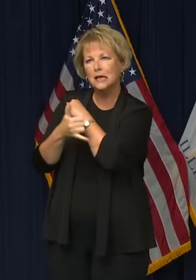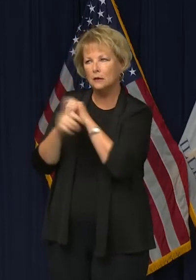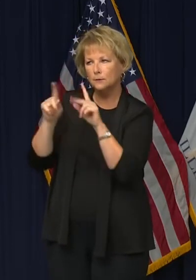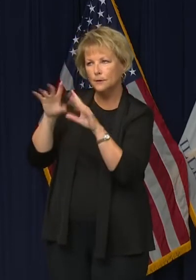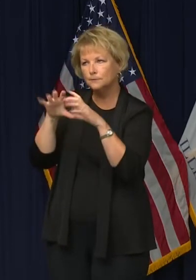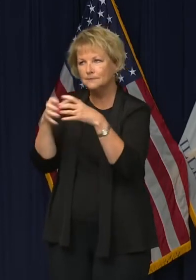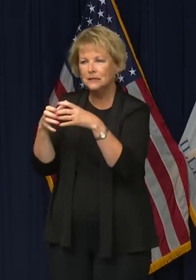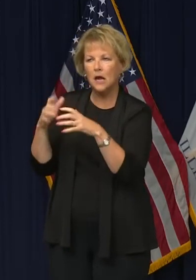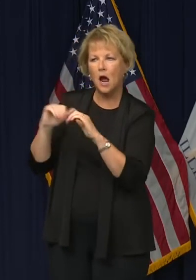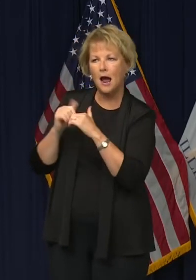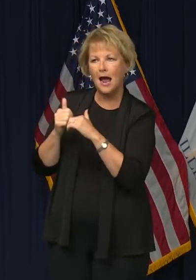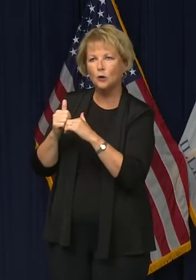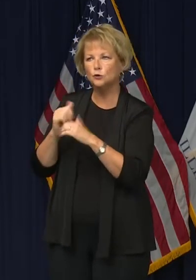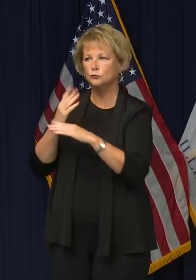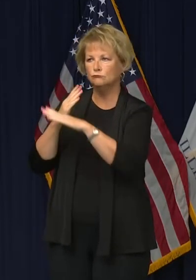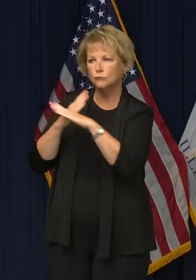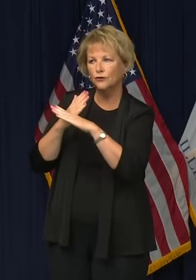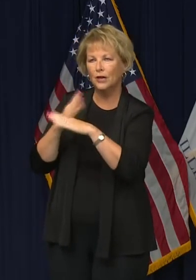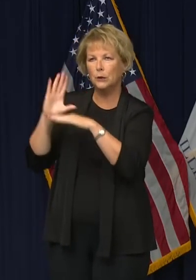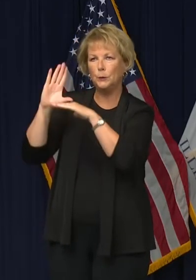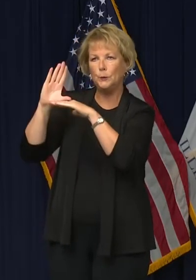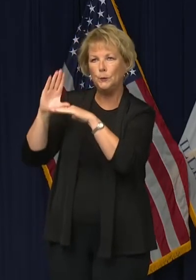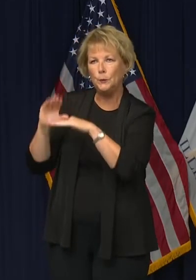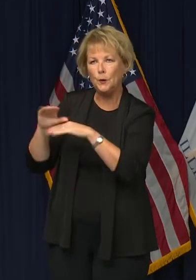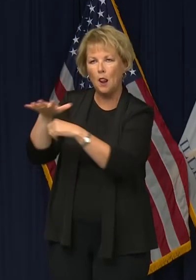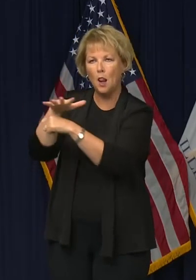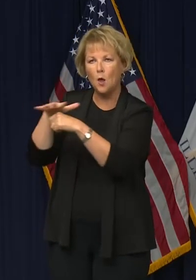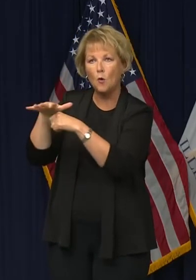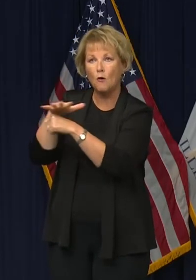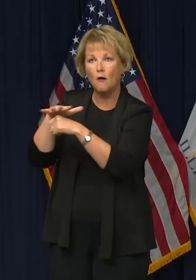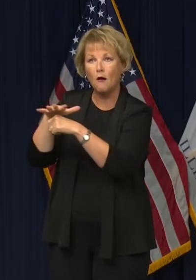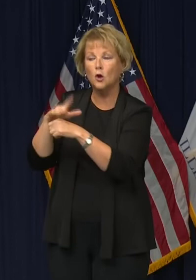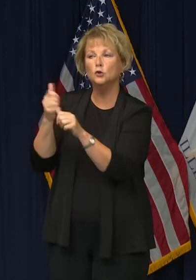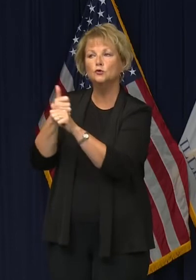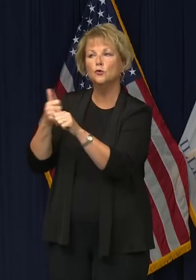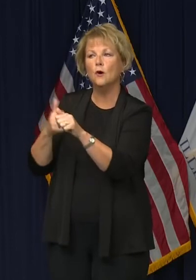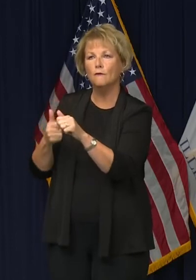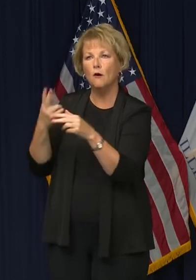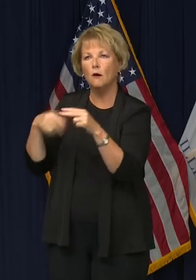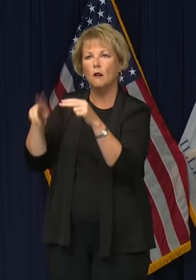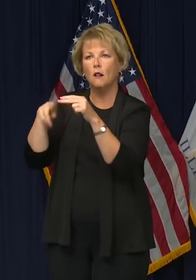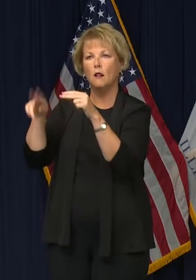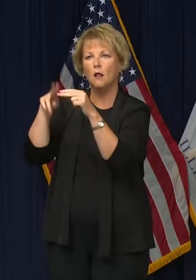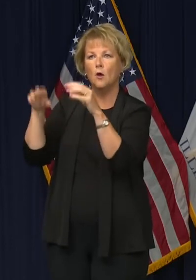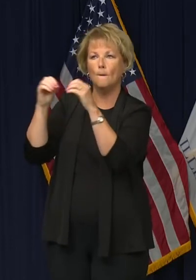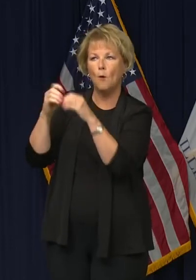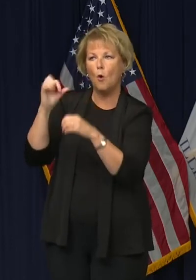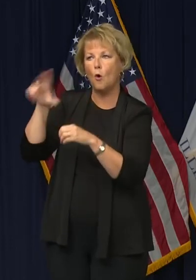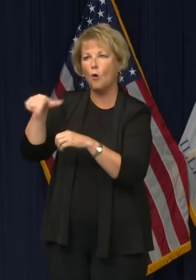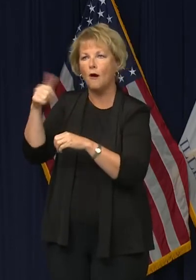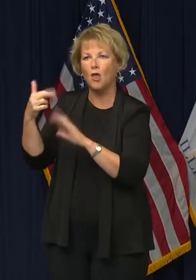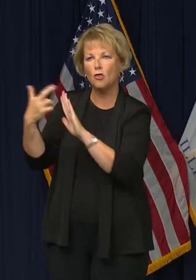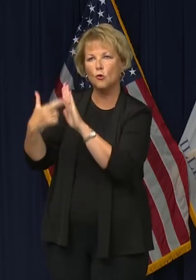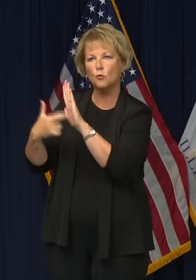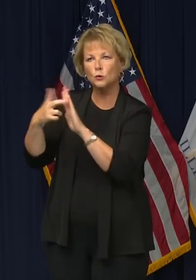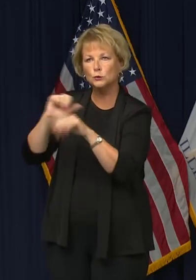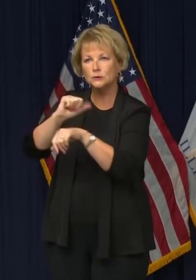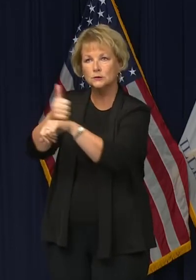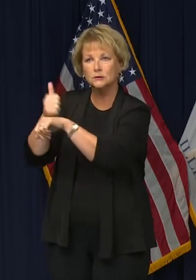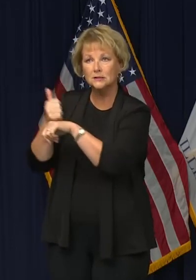discuss preventative measures that can be taken at the local level to avoid additional mitigations in their